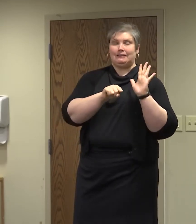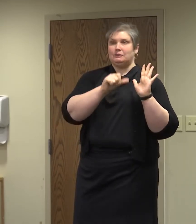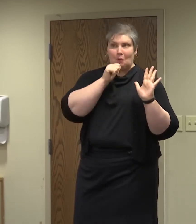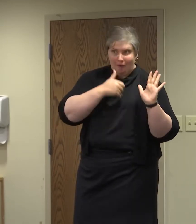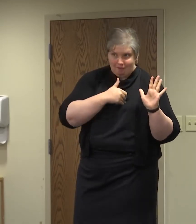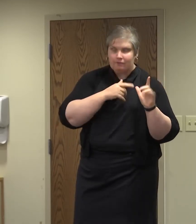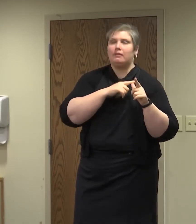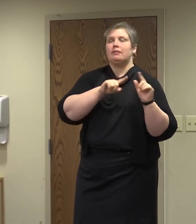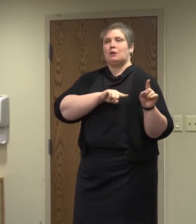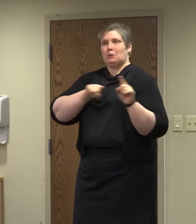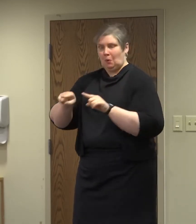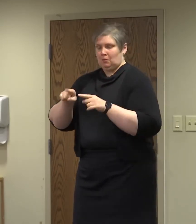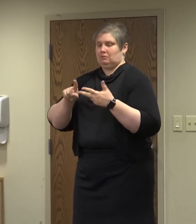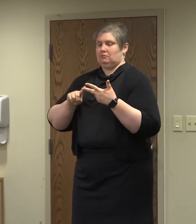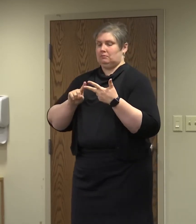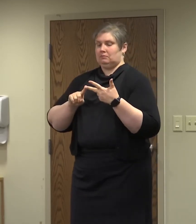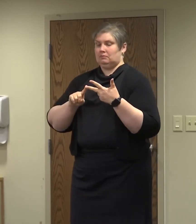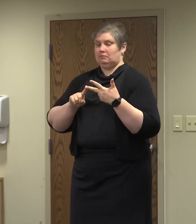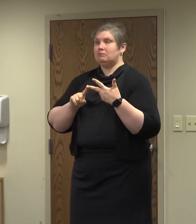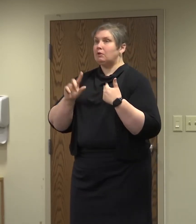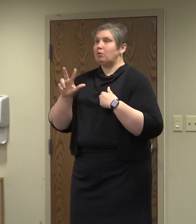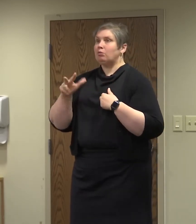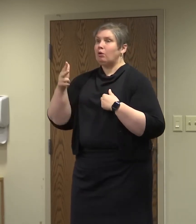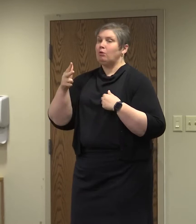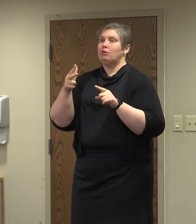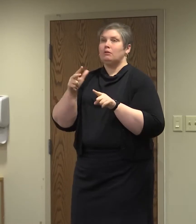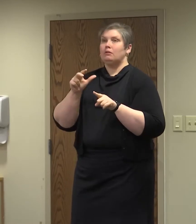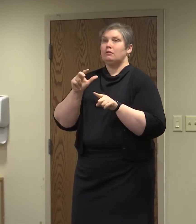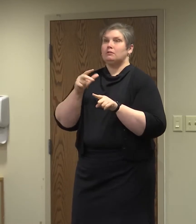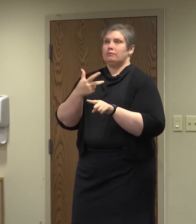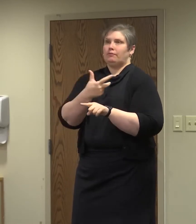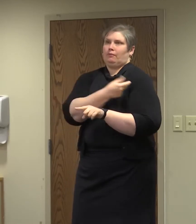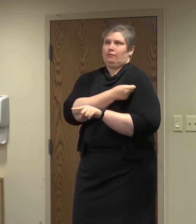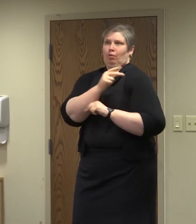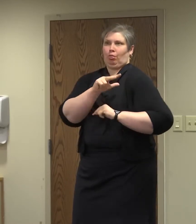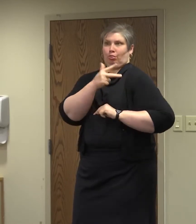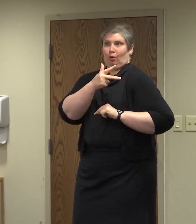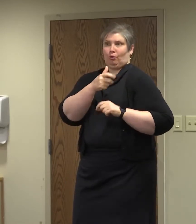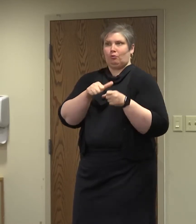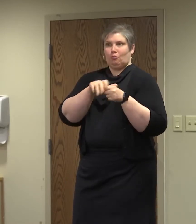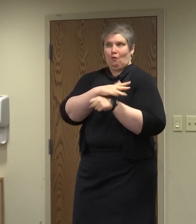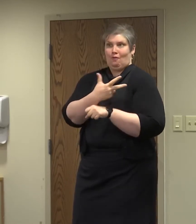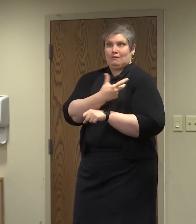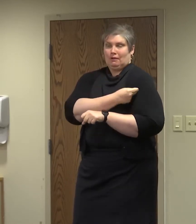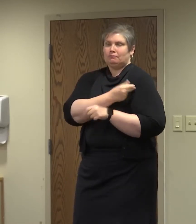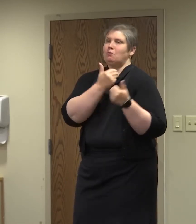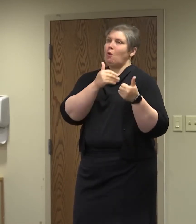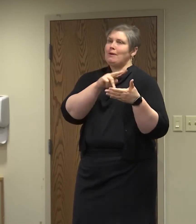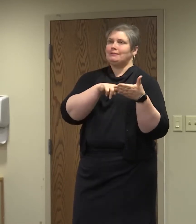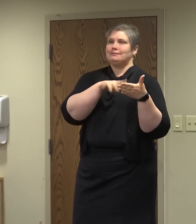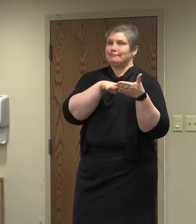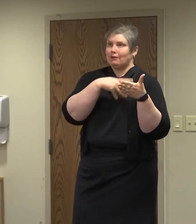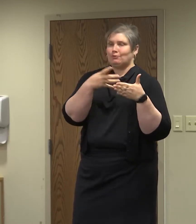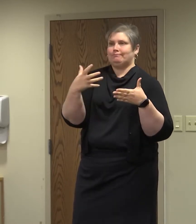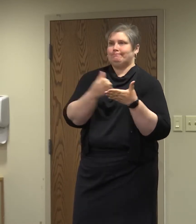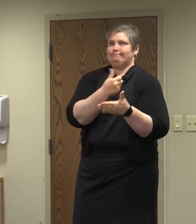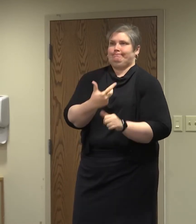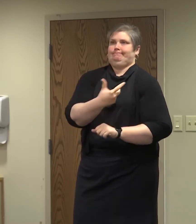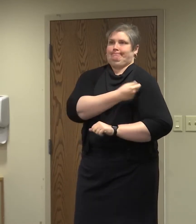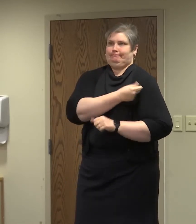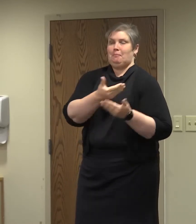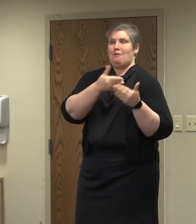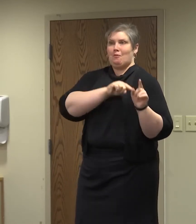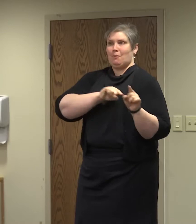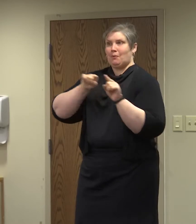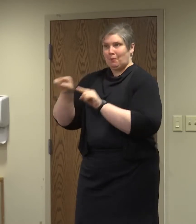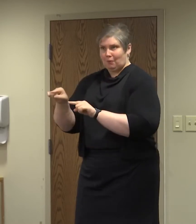booster yet, get it this week. It's a great time to schedule that booster. I personally have scheduled mine. We want everyone to make sure